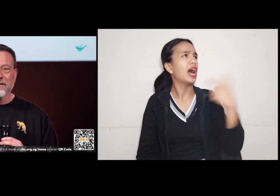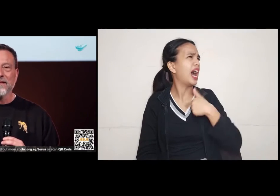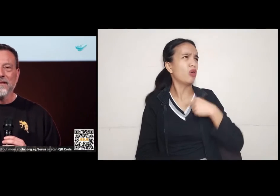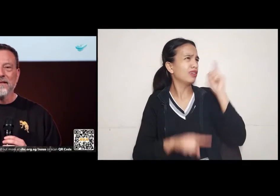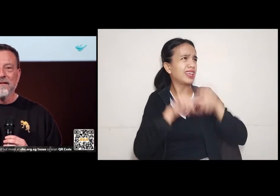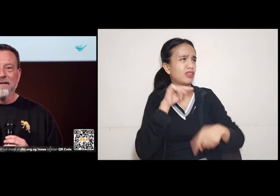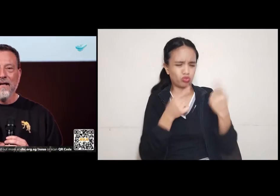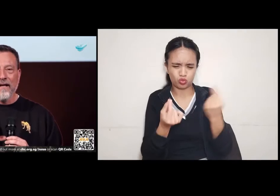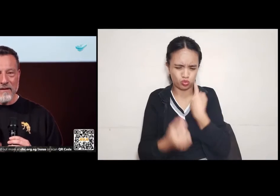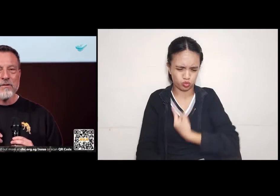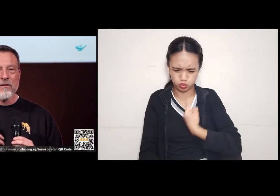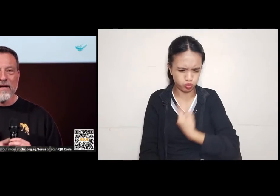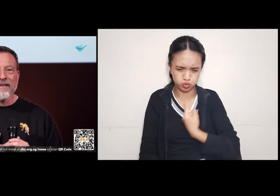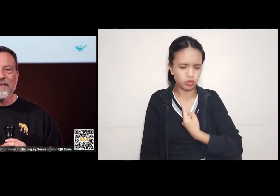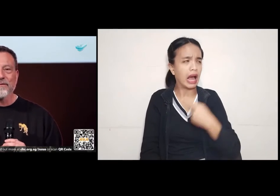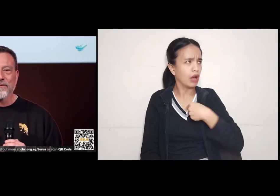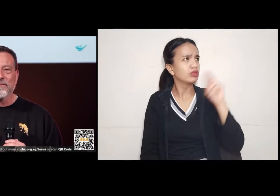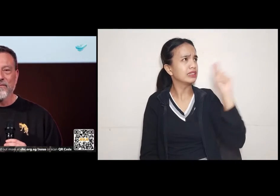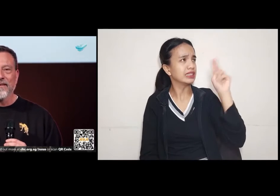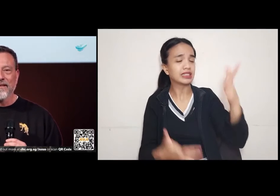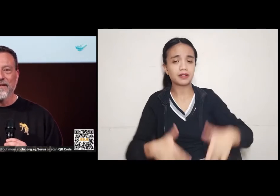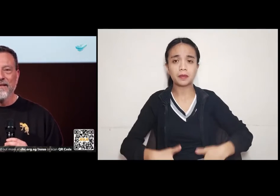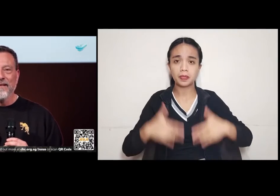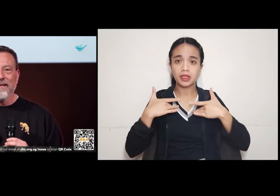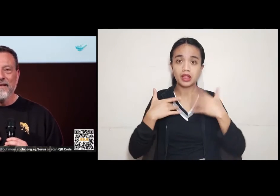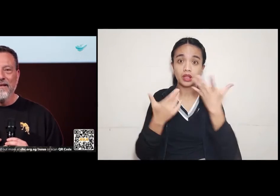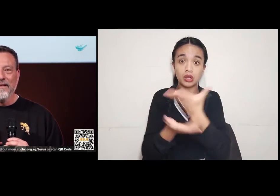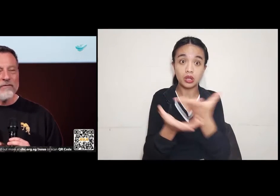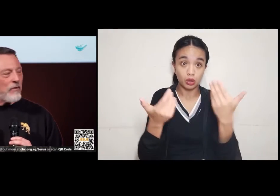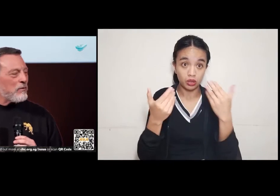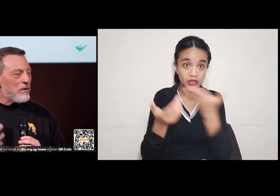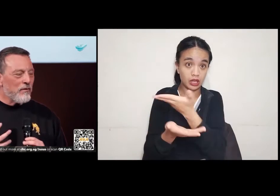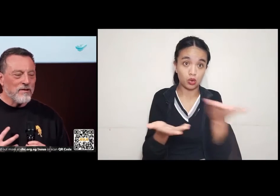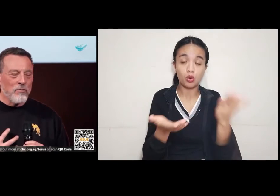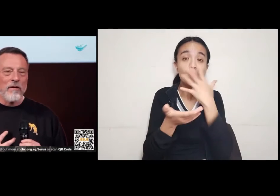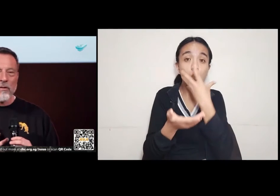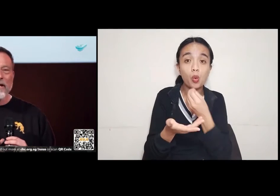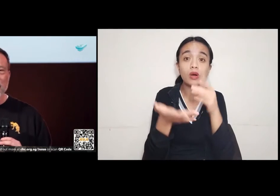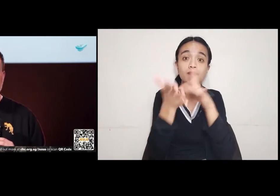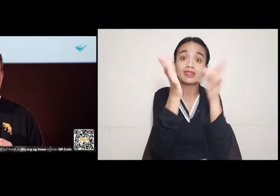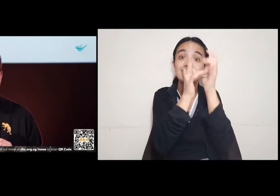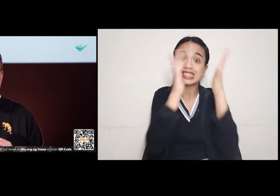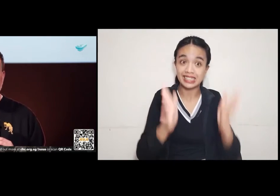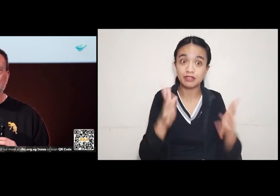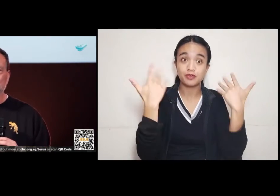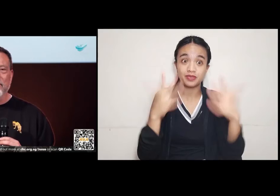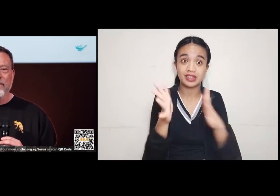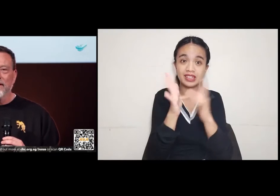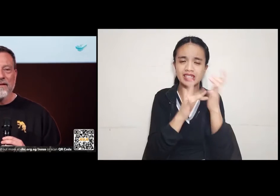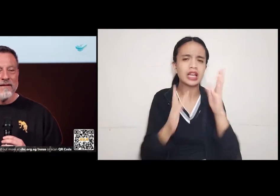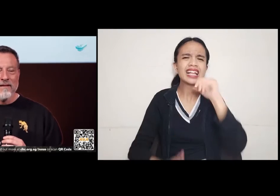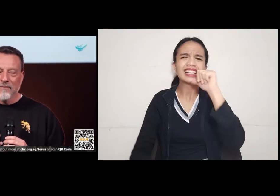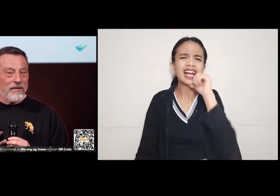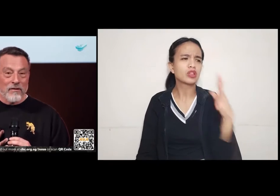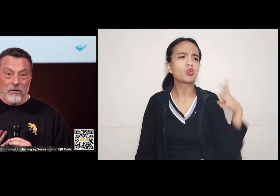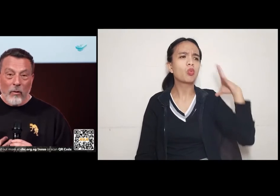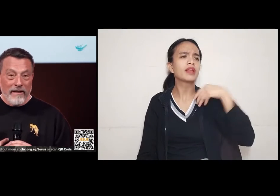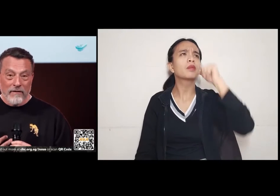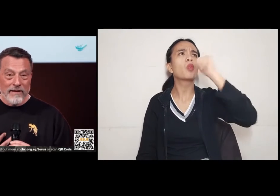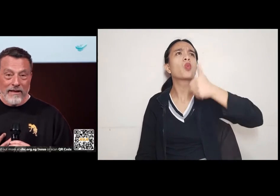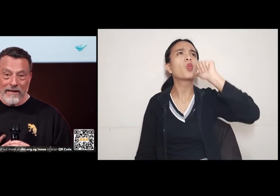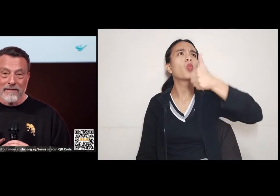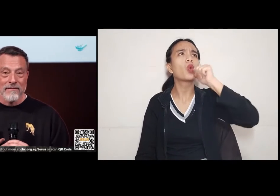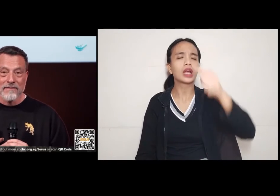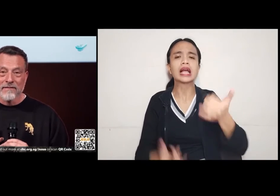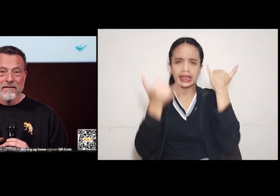alone. I need you in my life. Then for those of us who are in a relationship with Jesus, man, there's no